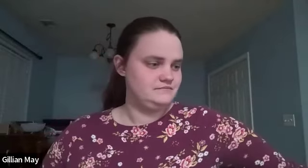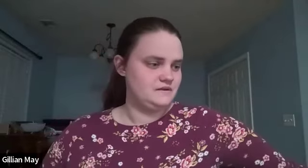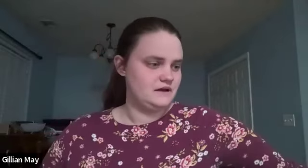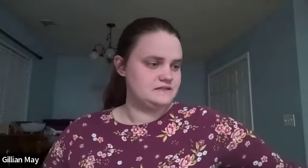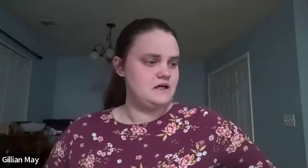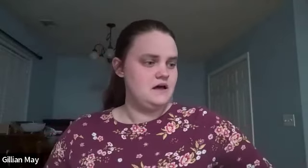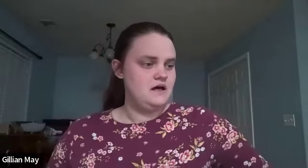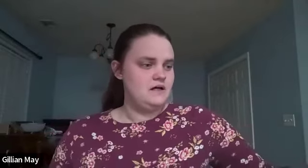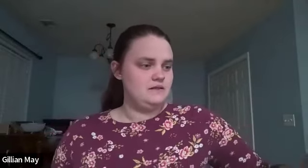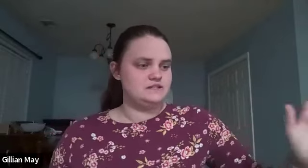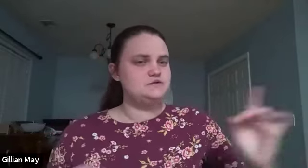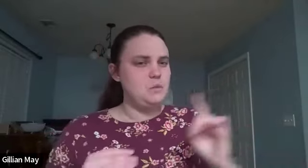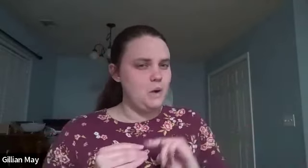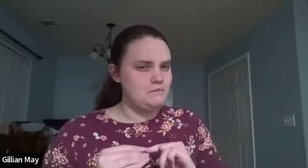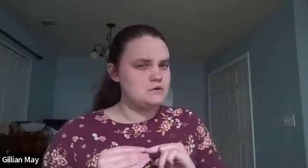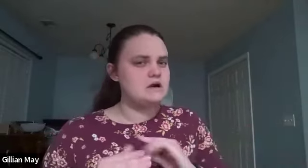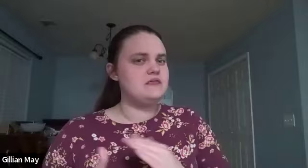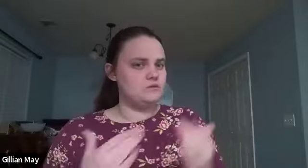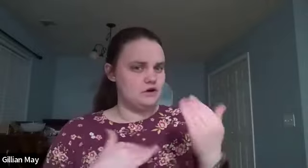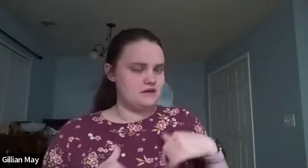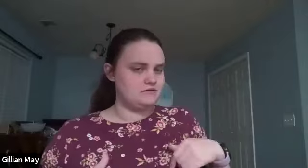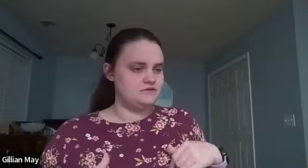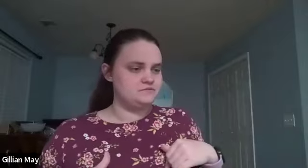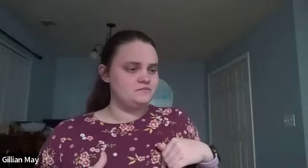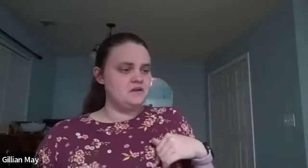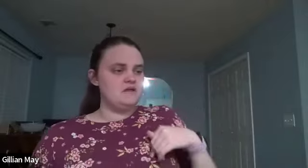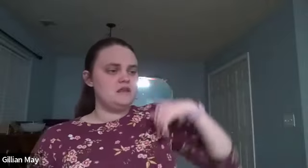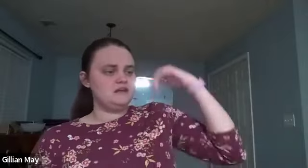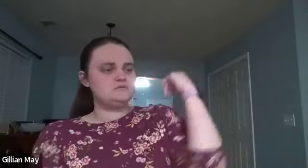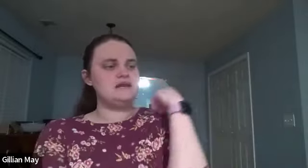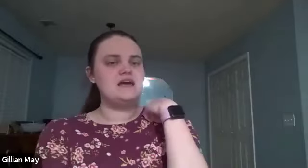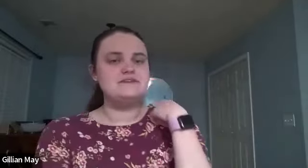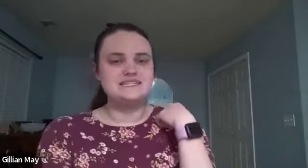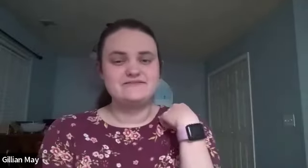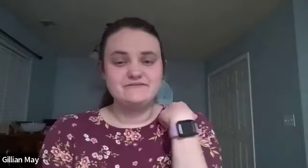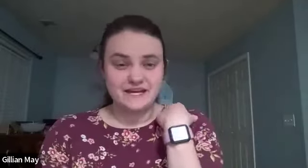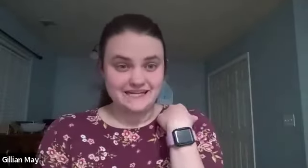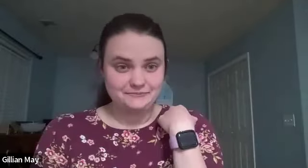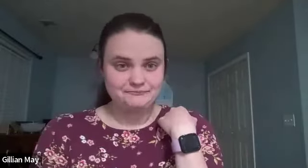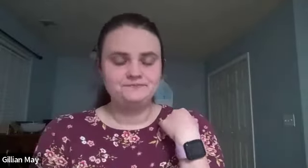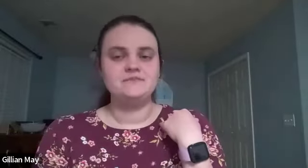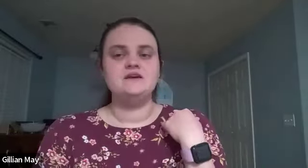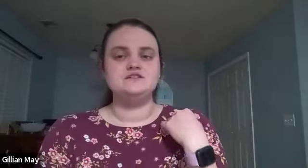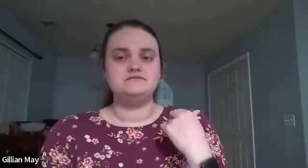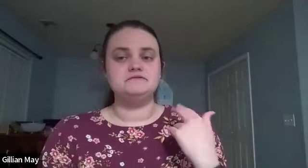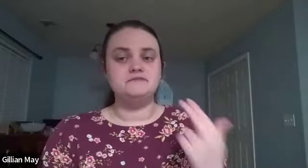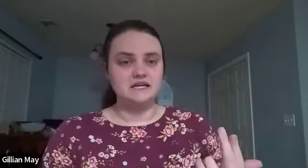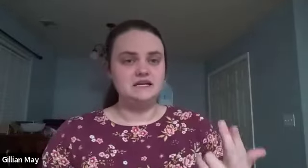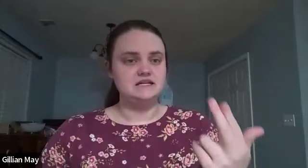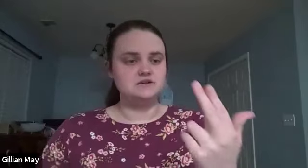All right. Let's do one more and then we'll go back through those. The next one I have is funny. So for funny, it's going